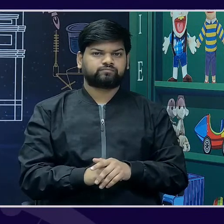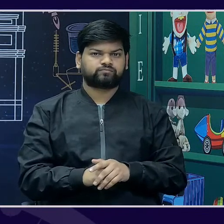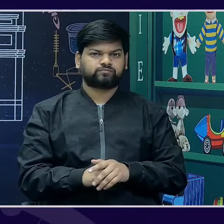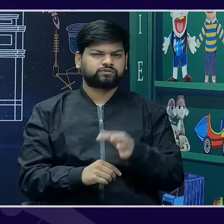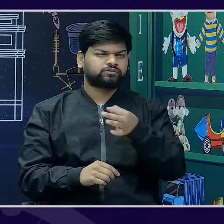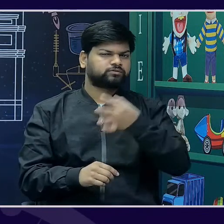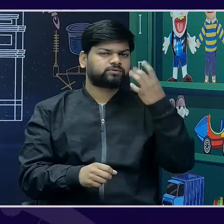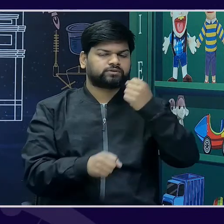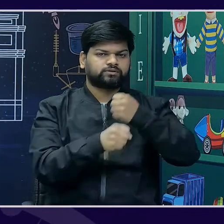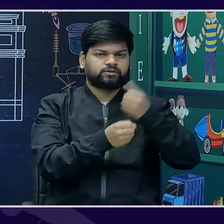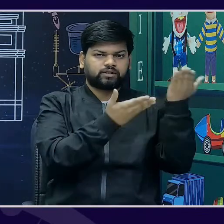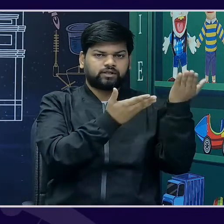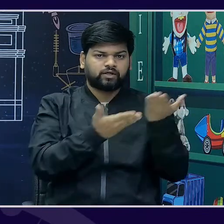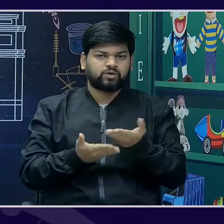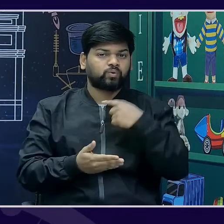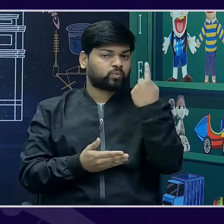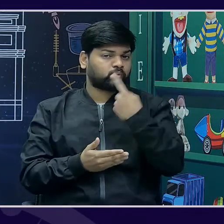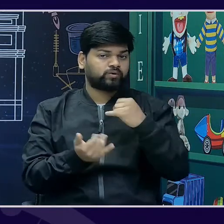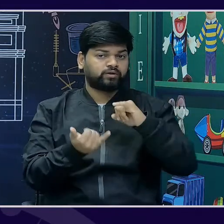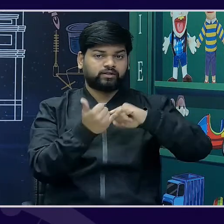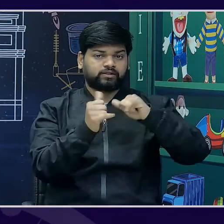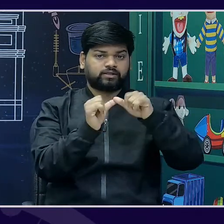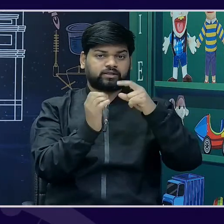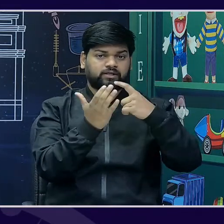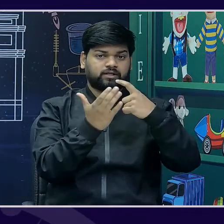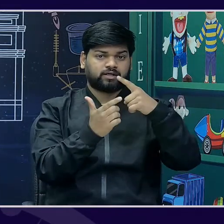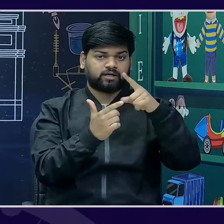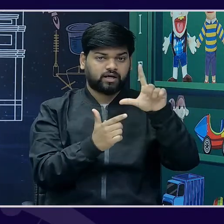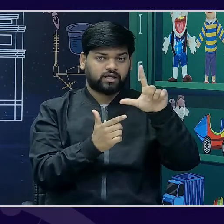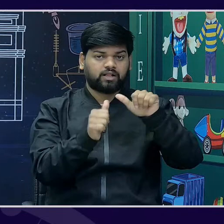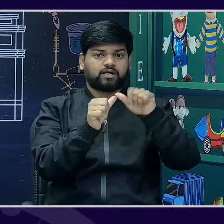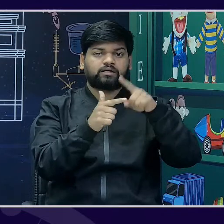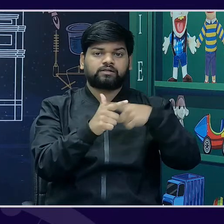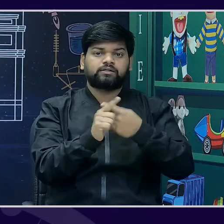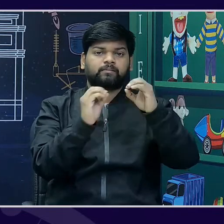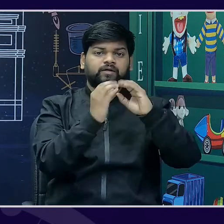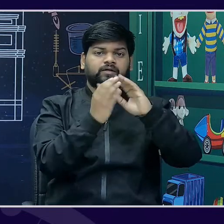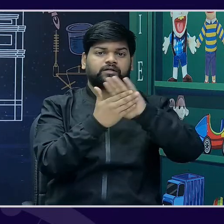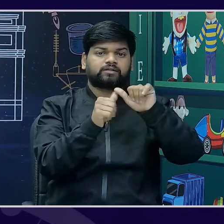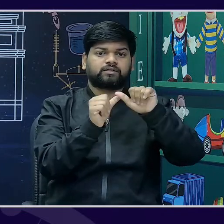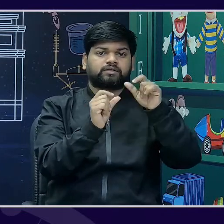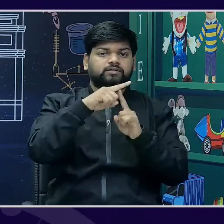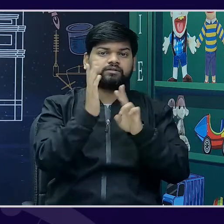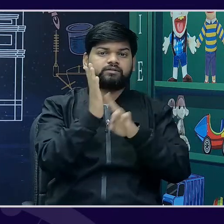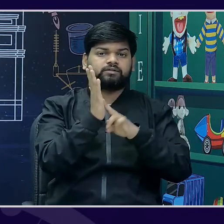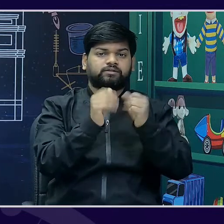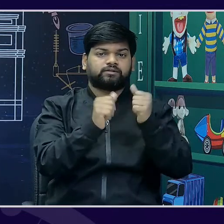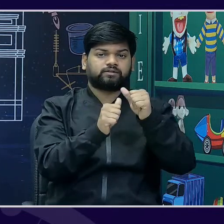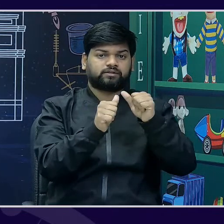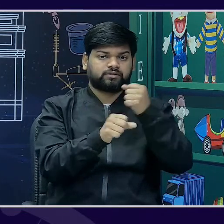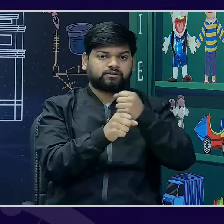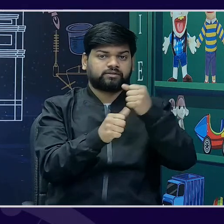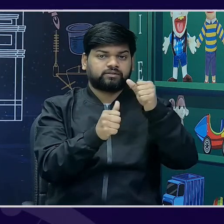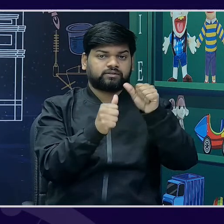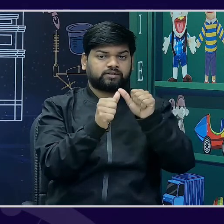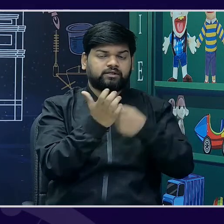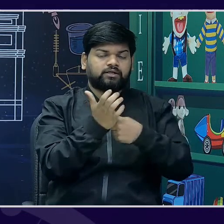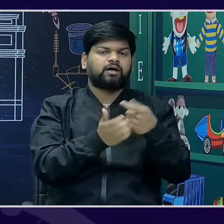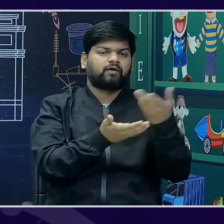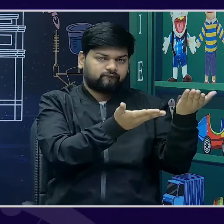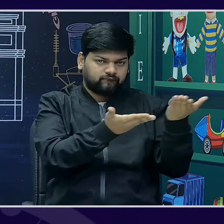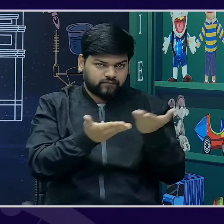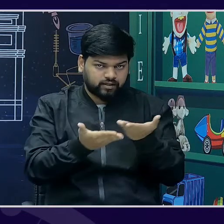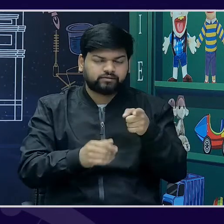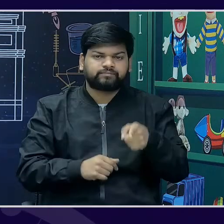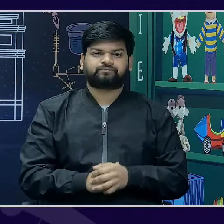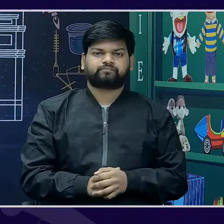Bhatnagar sir. Namaskar sir, good morning. Well, very good morning. Welcome to the conversation. Thank Sir is a